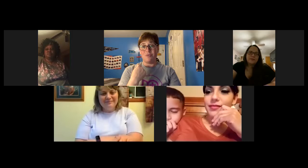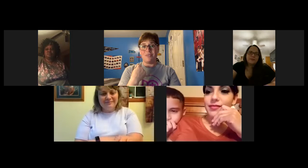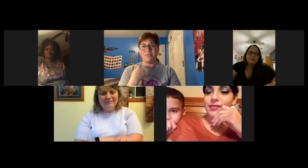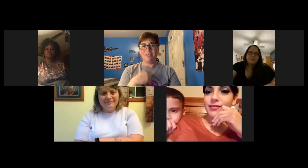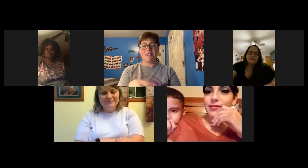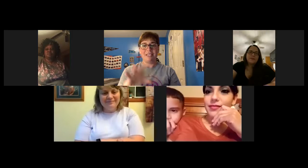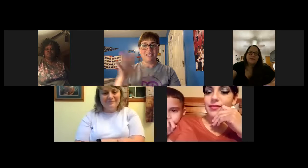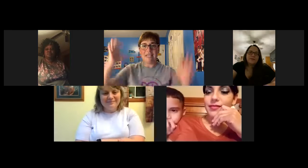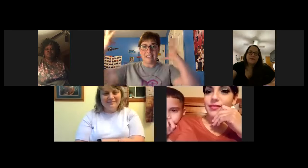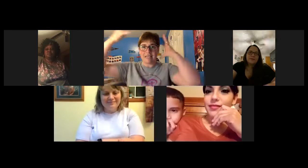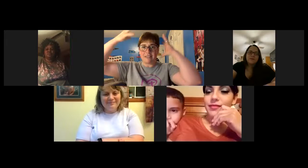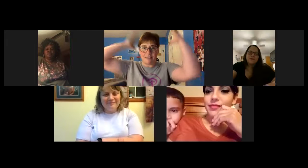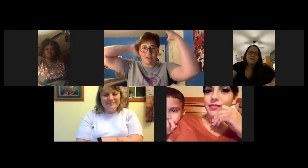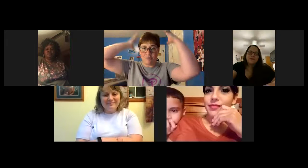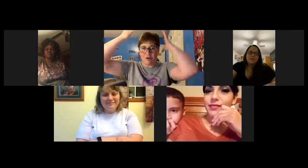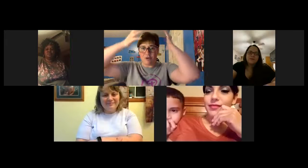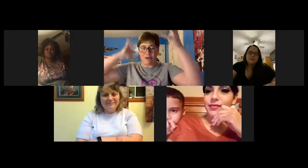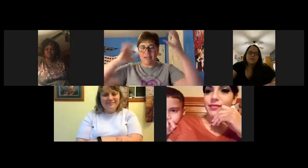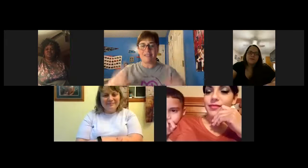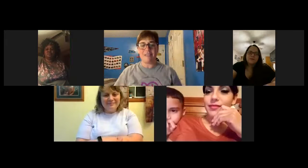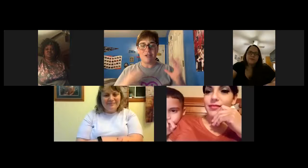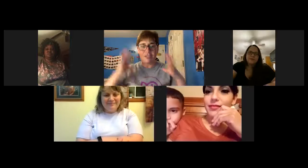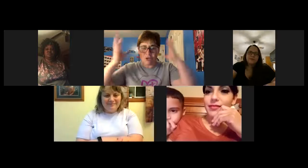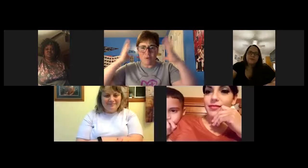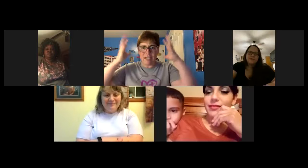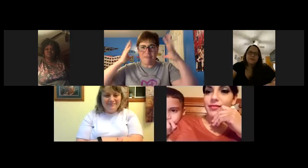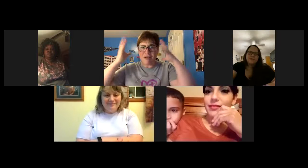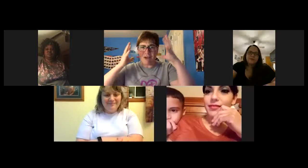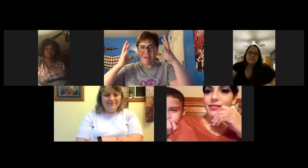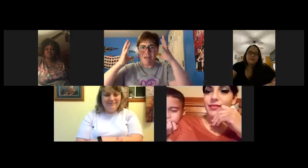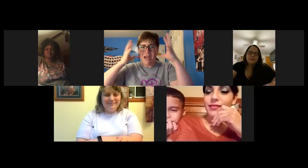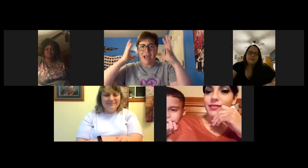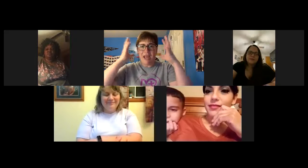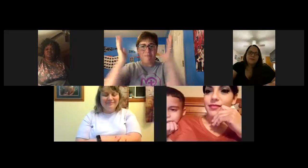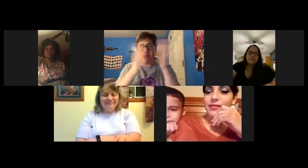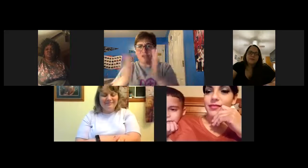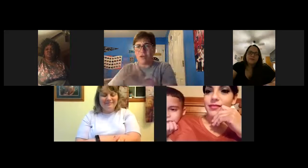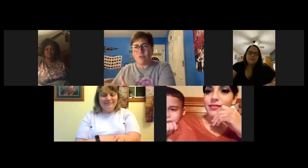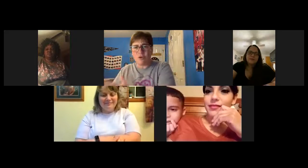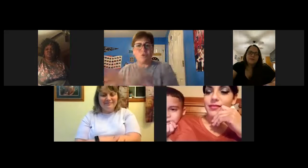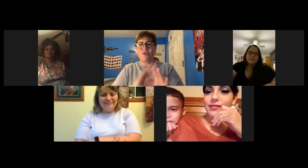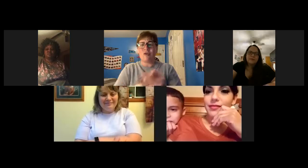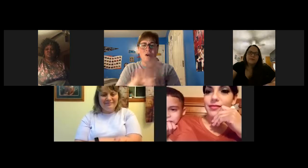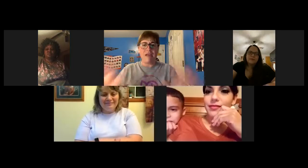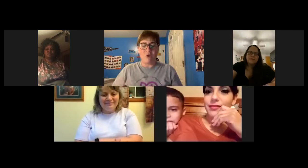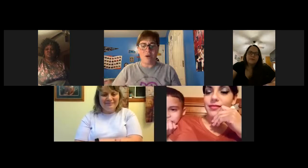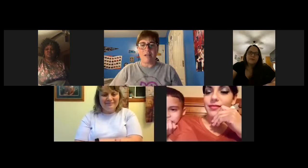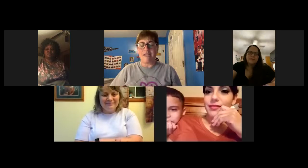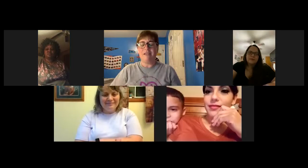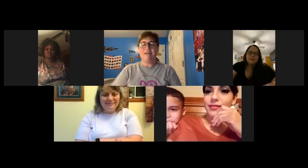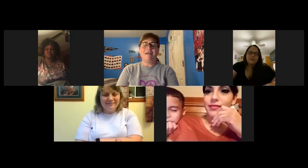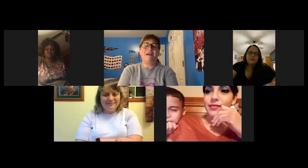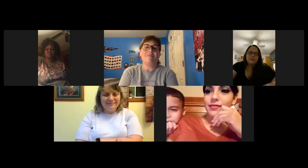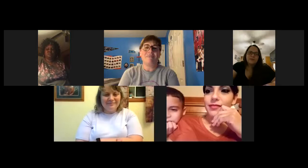you. It's like it takes this other part of your brain to sit there and interpret it and figure out and put it in the right word order and all that